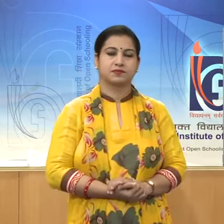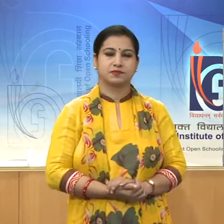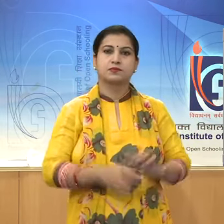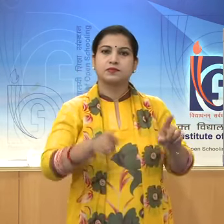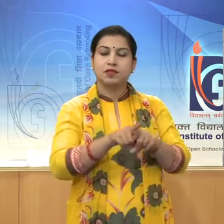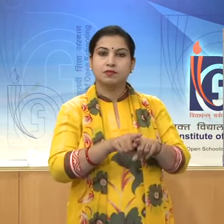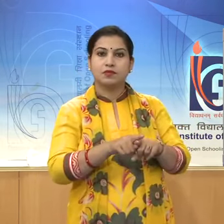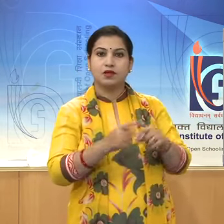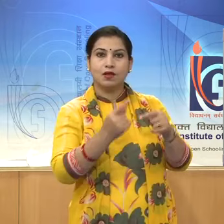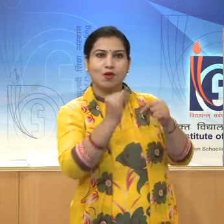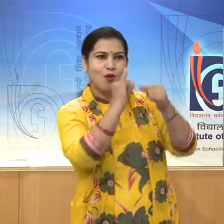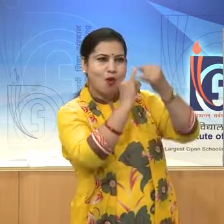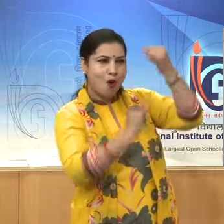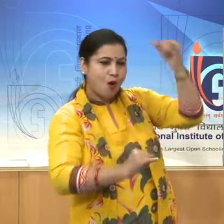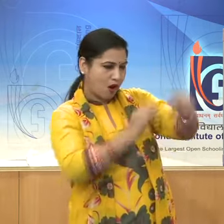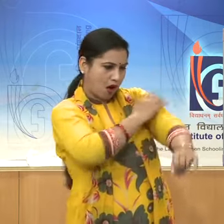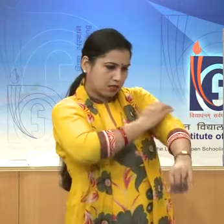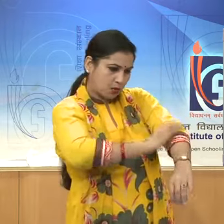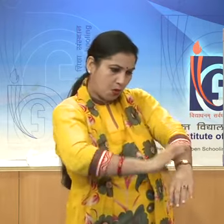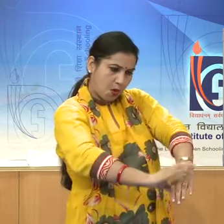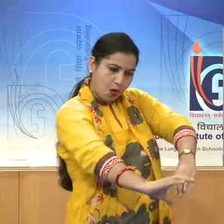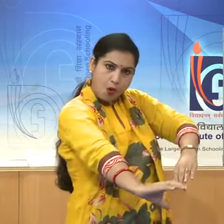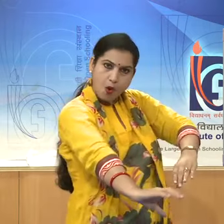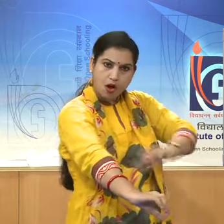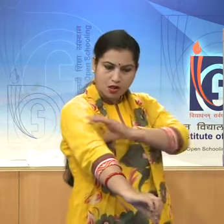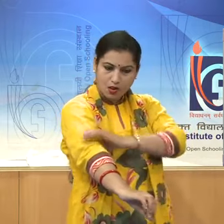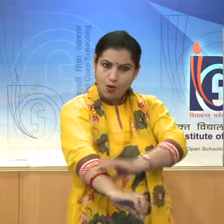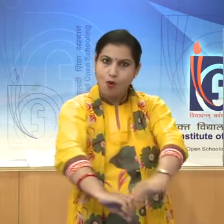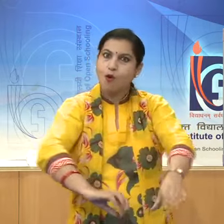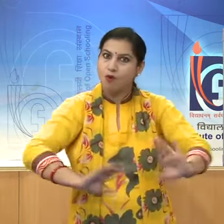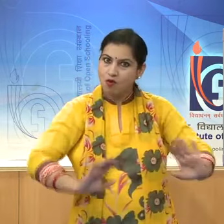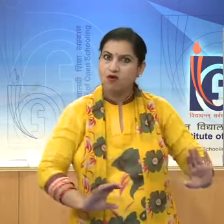and long limbs. The cool